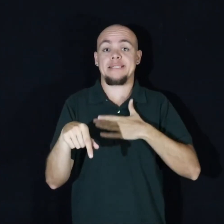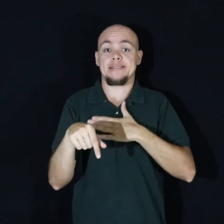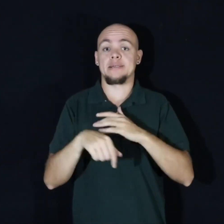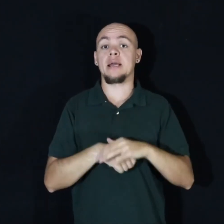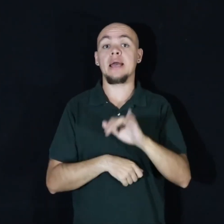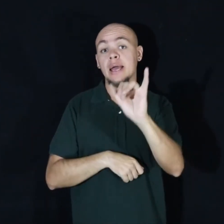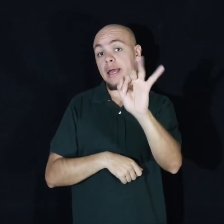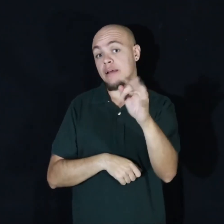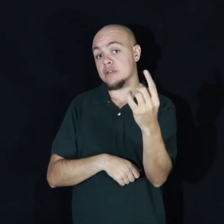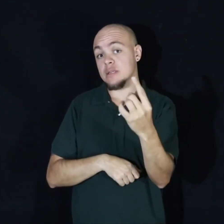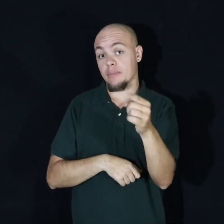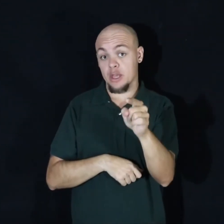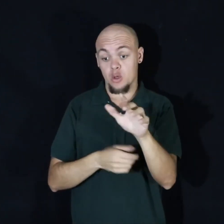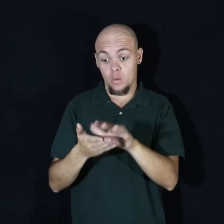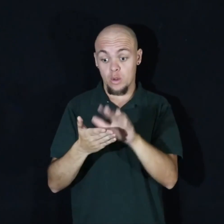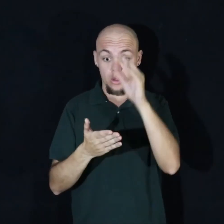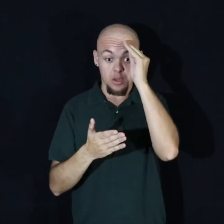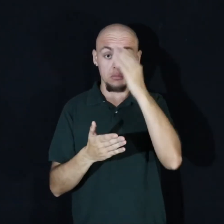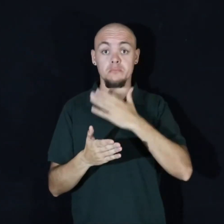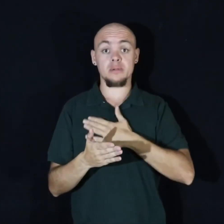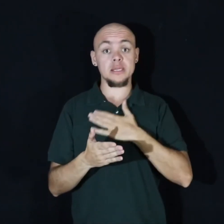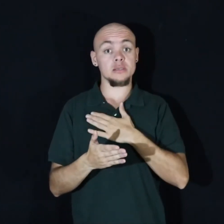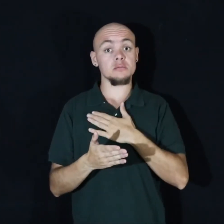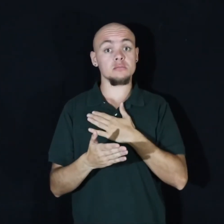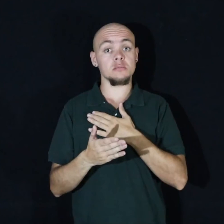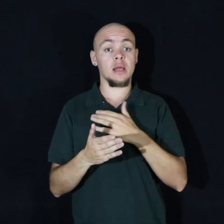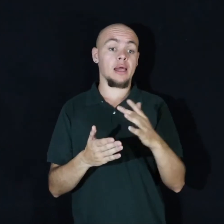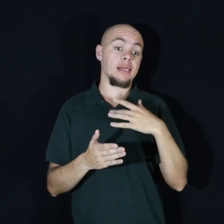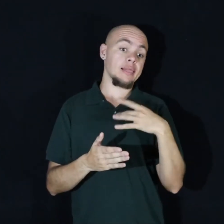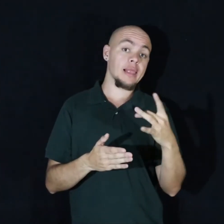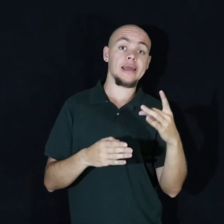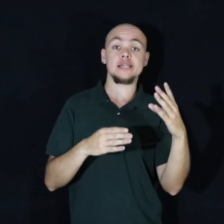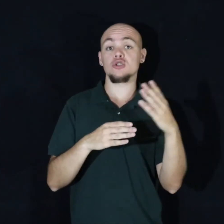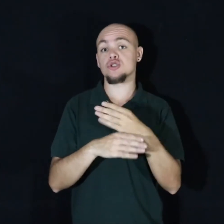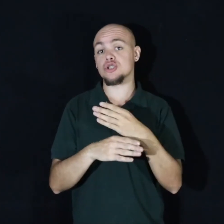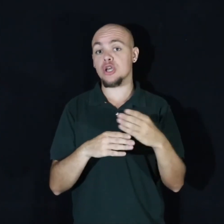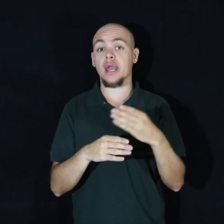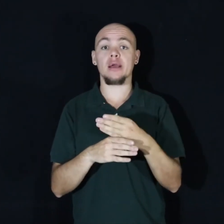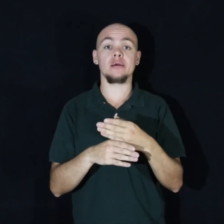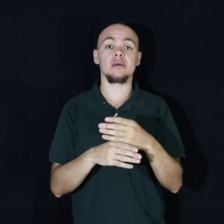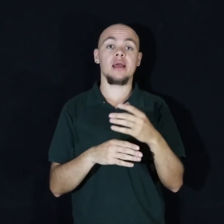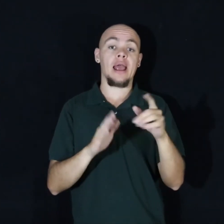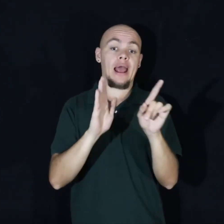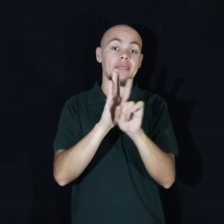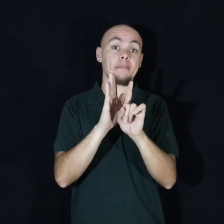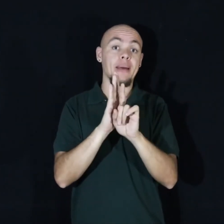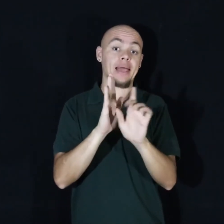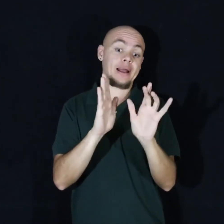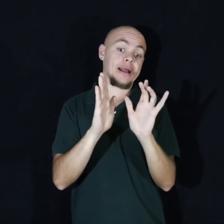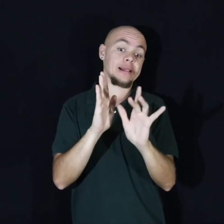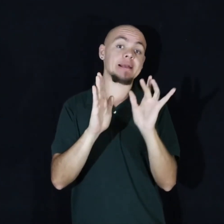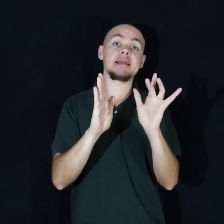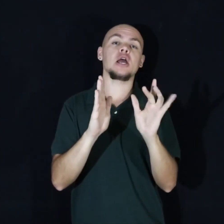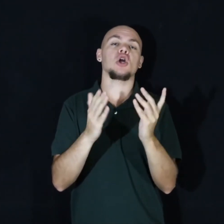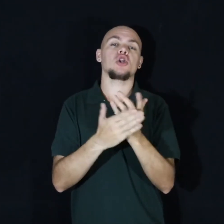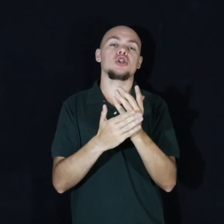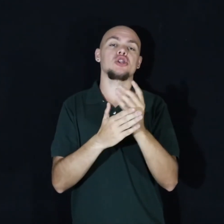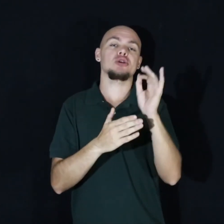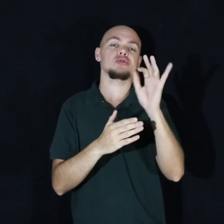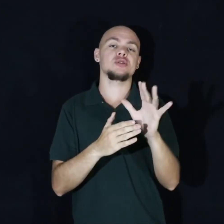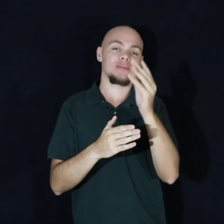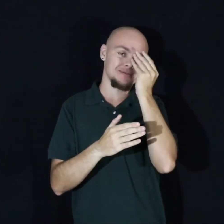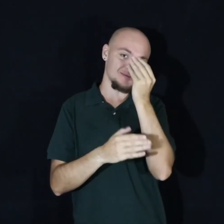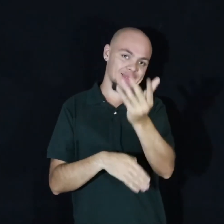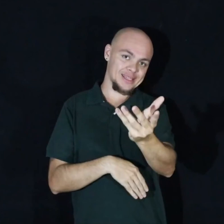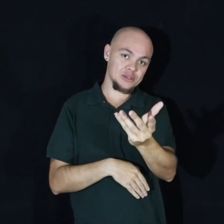topics. Leave a comment down below. Also, if you got something from this particular sermon, please like it, share it, ring the little bell so you know